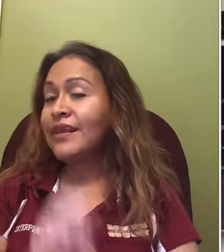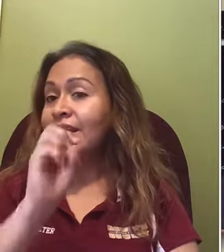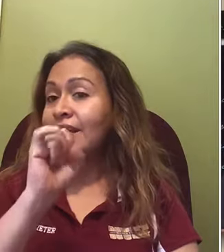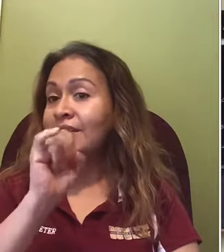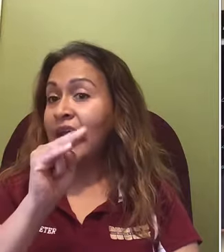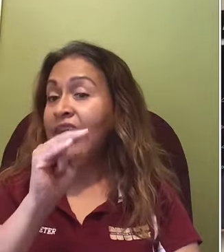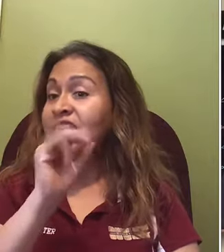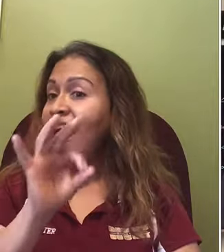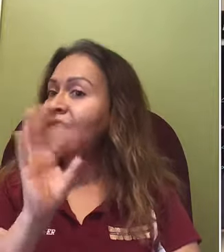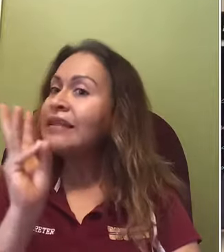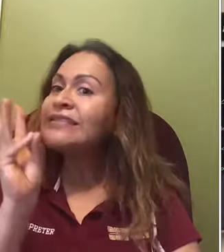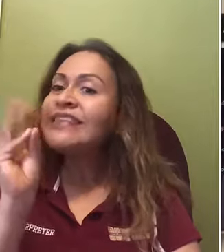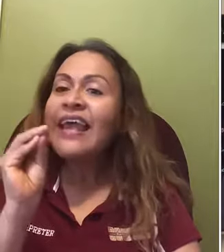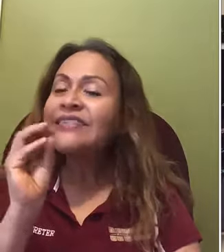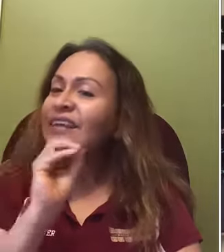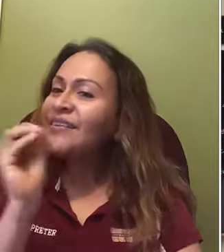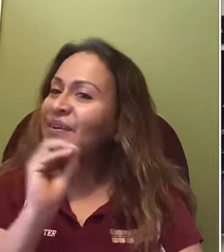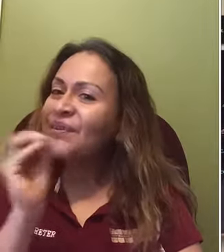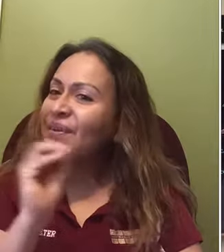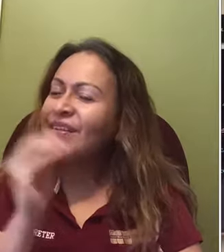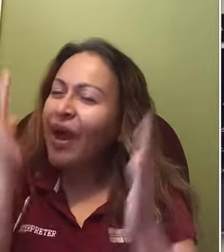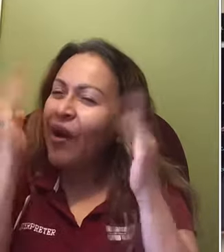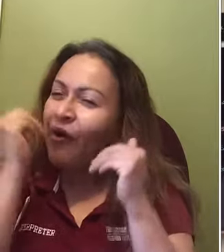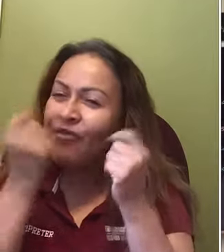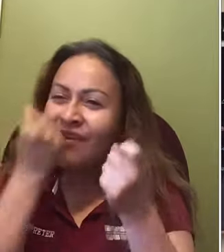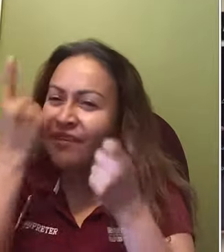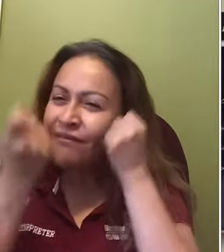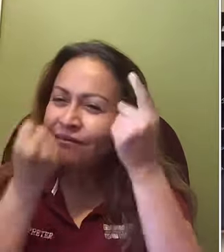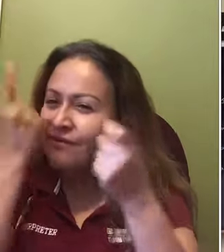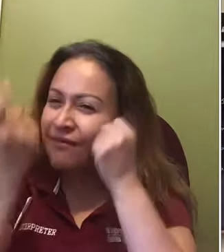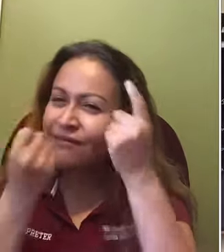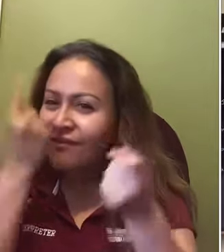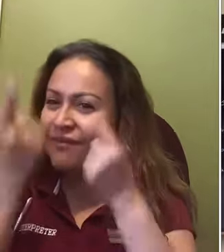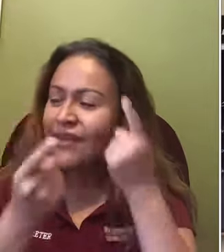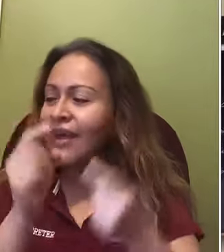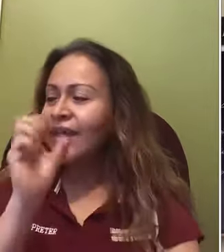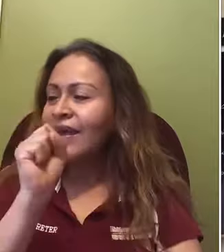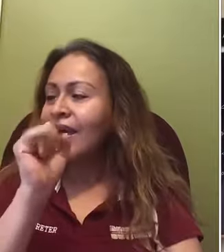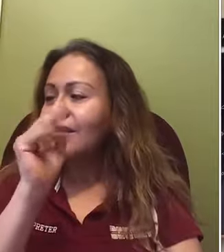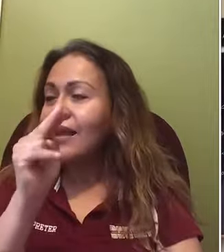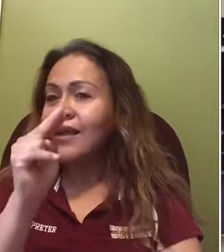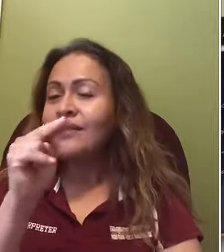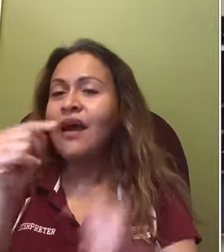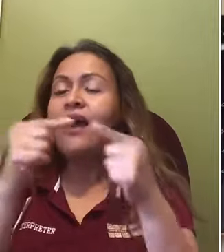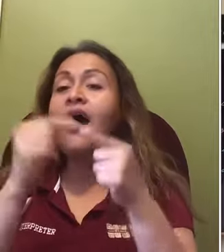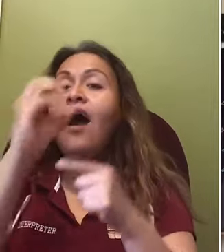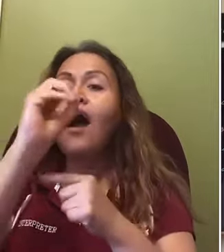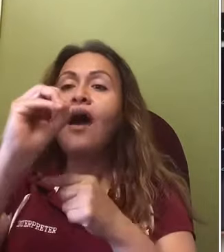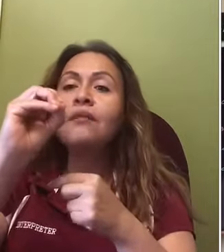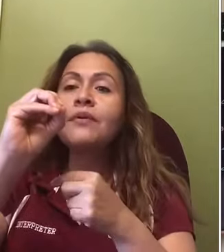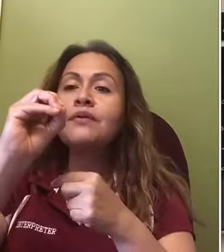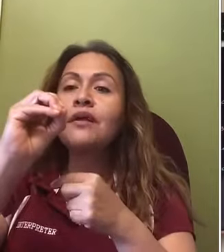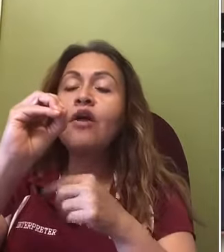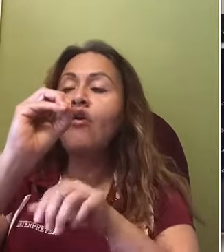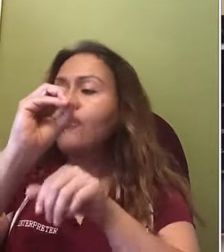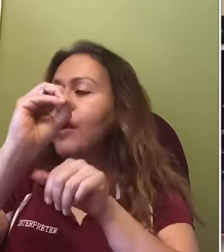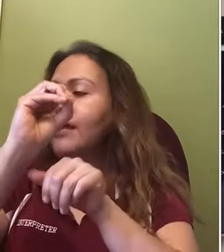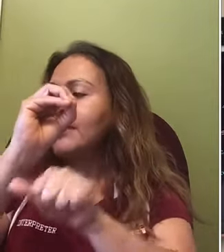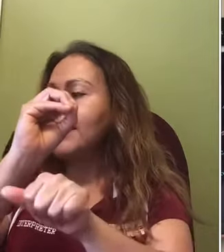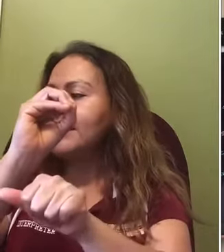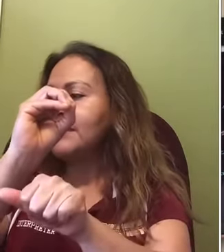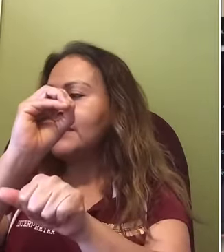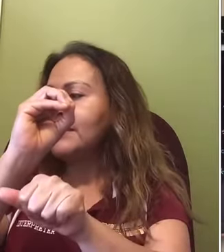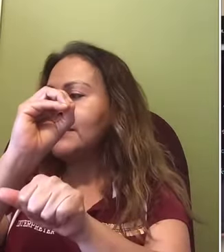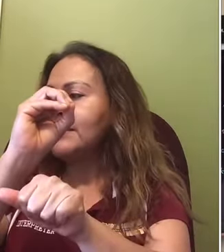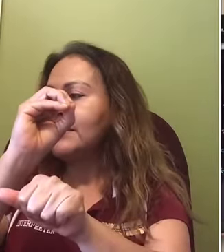sine of 60 degrees? I think you're hopefully getting the hang of it now. Sine is opposite over adjacent. So, from the SOHCAHTOA, for